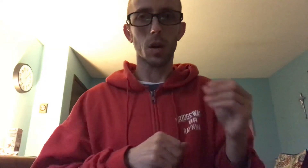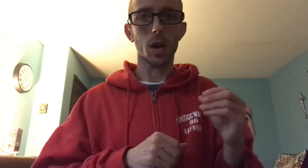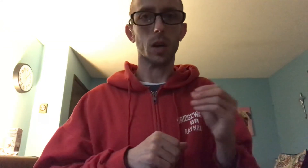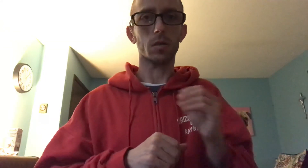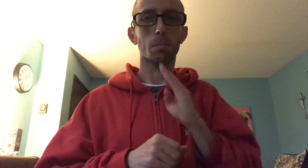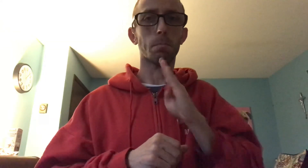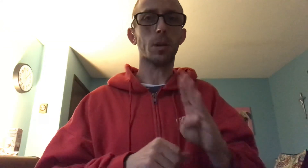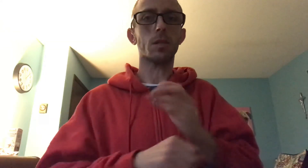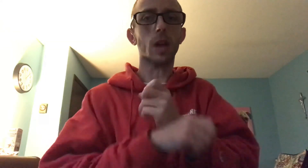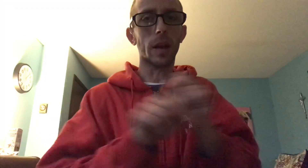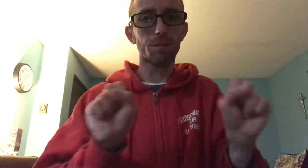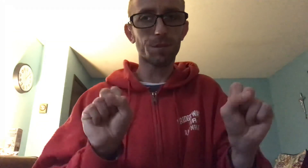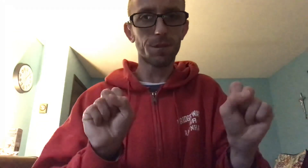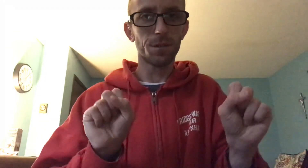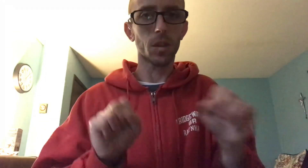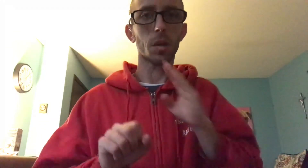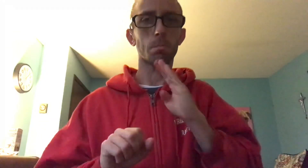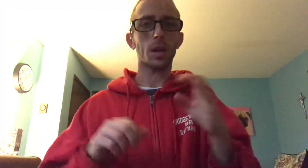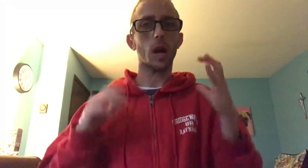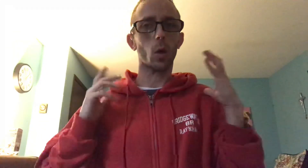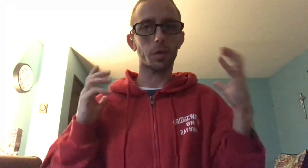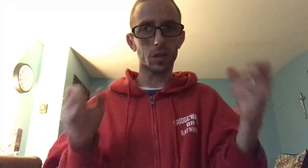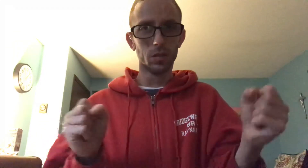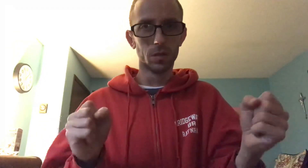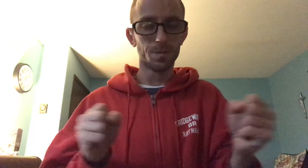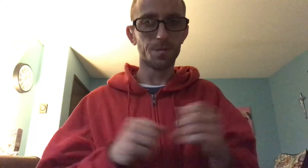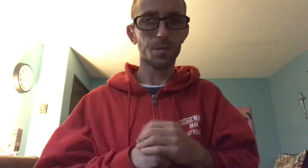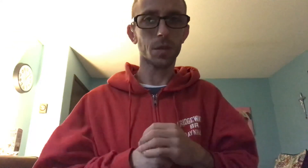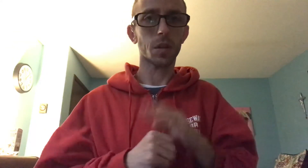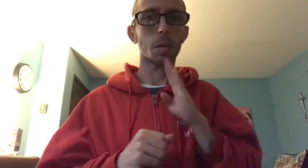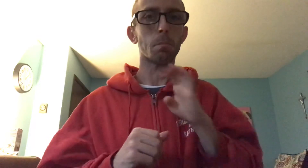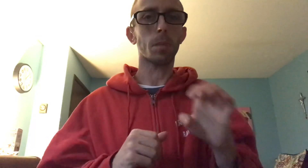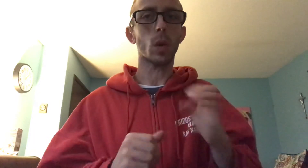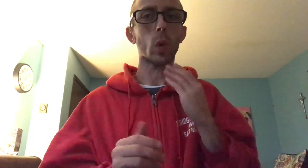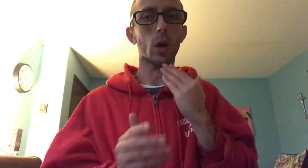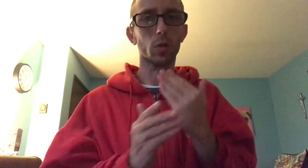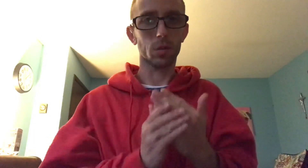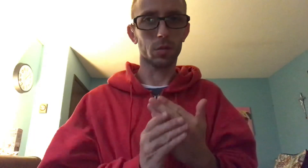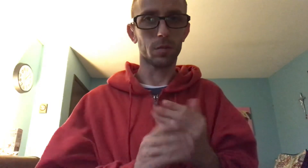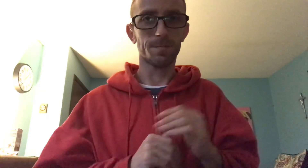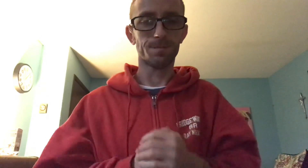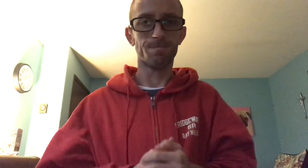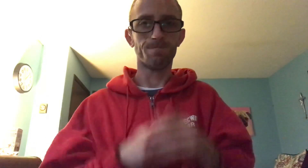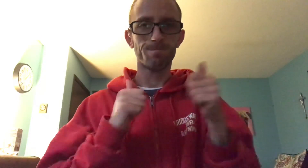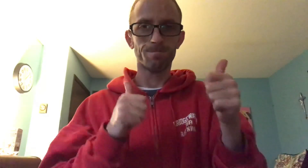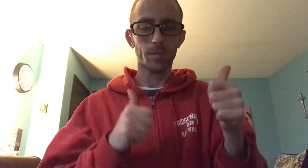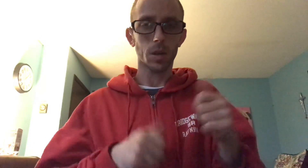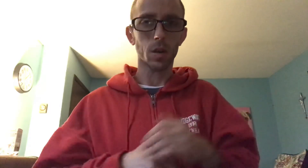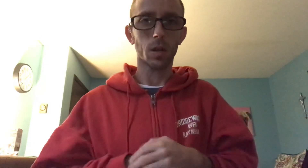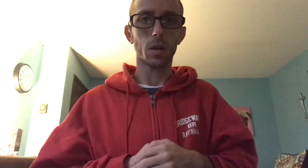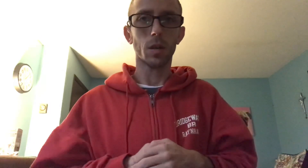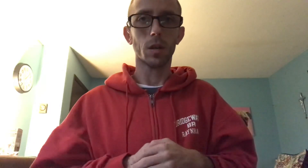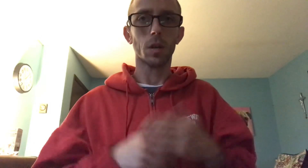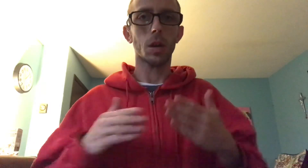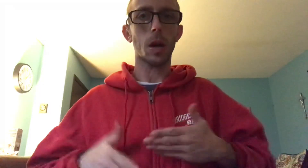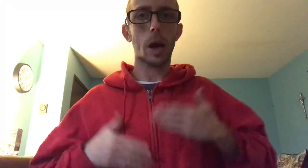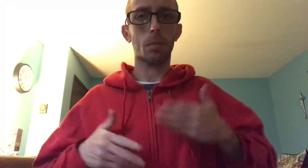and be safe, be healthy, be well, happy